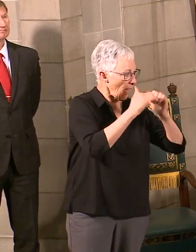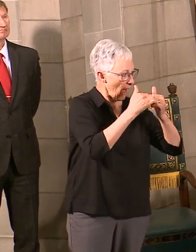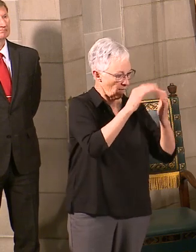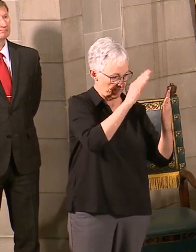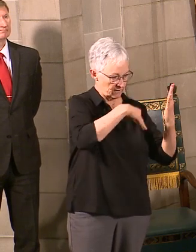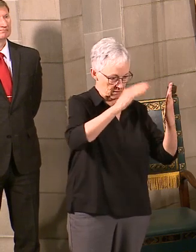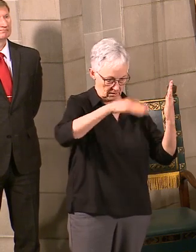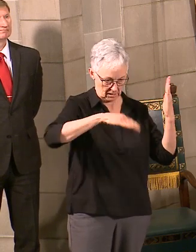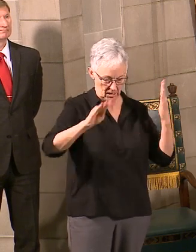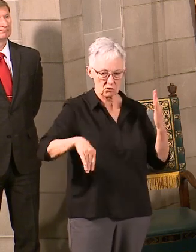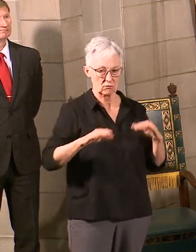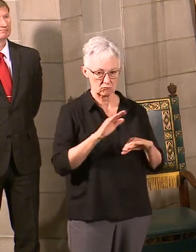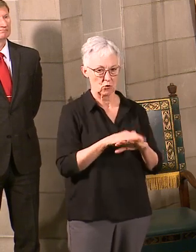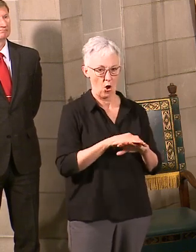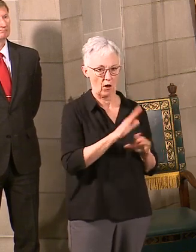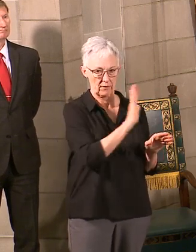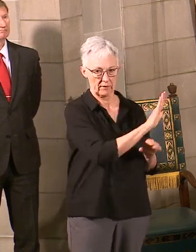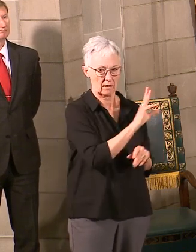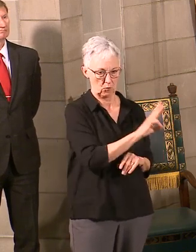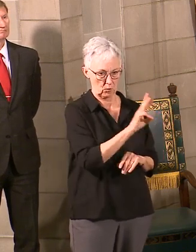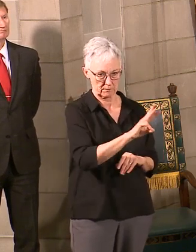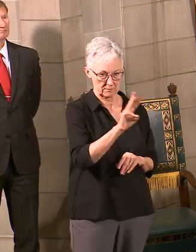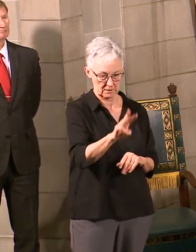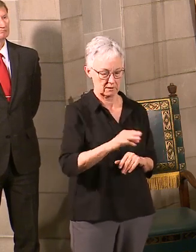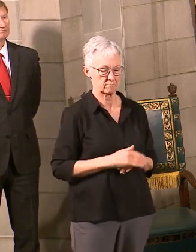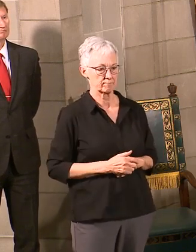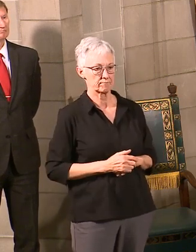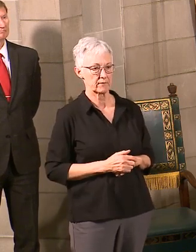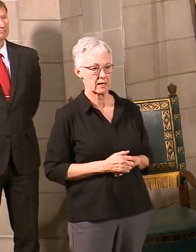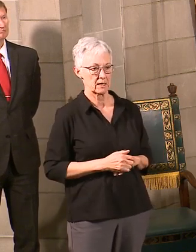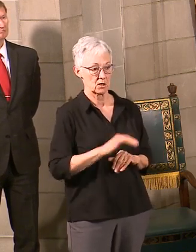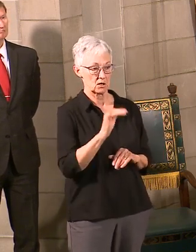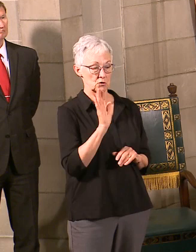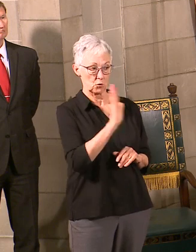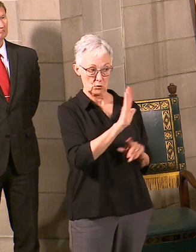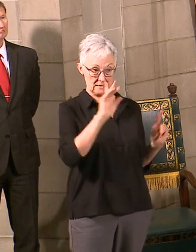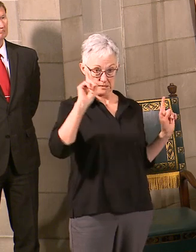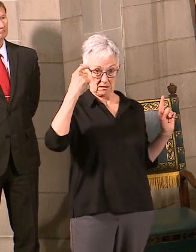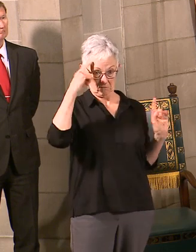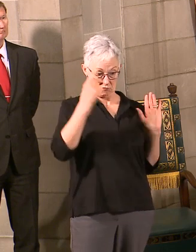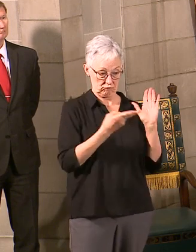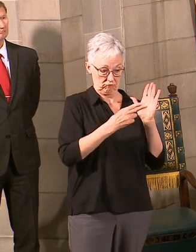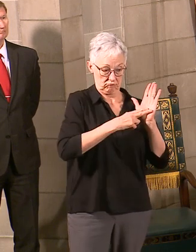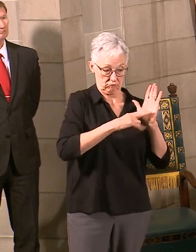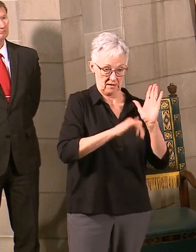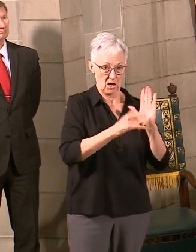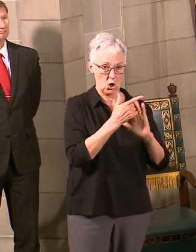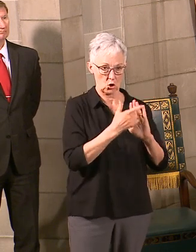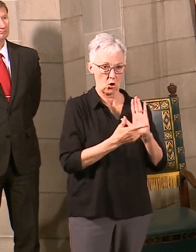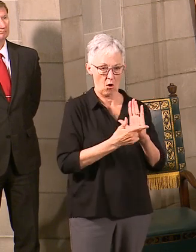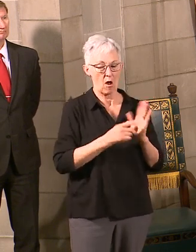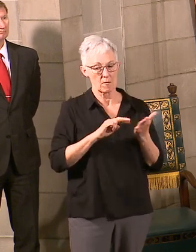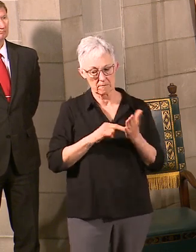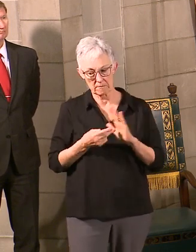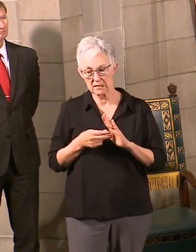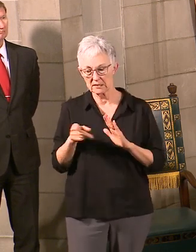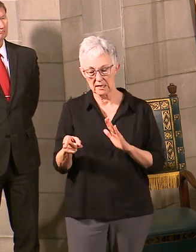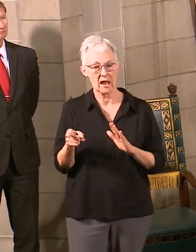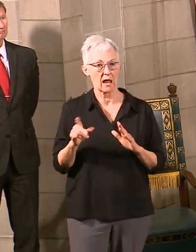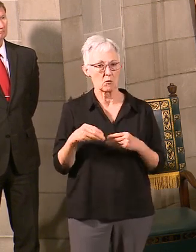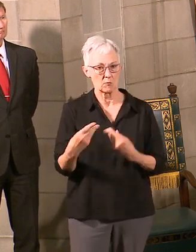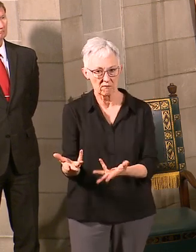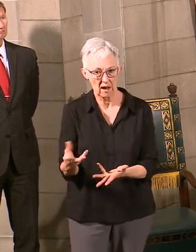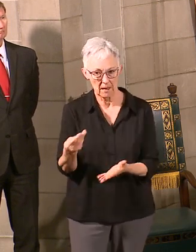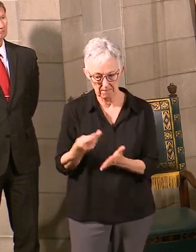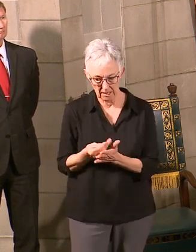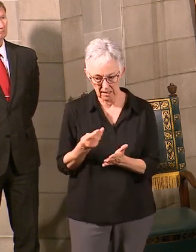can be found there. This executive order will provide financial support for child care subsidy providers, allowing their businesses to stay open and provide care